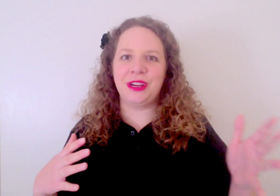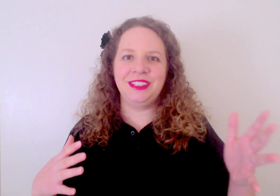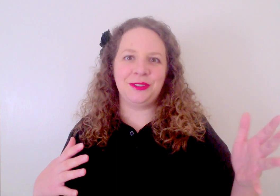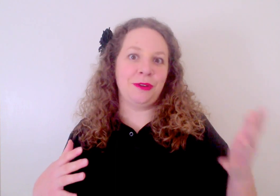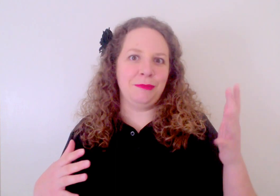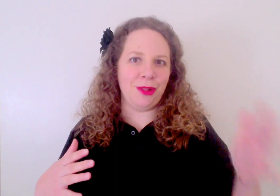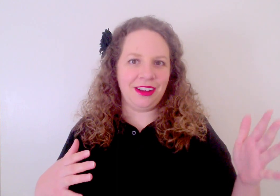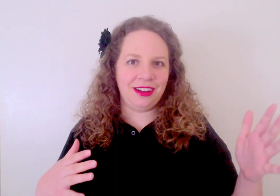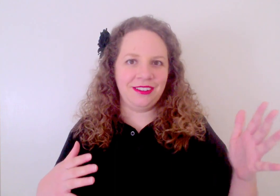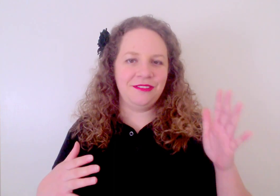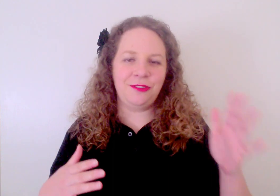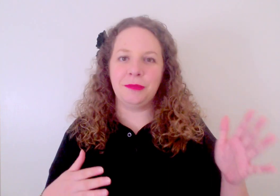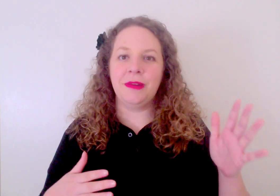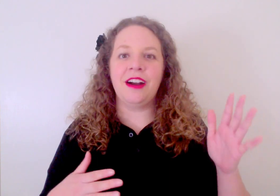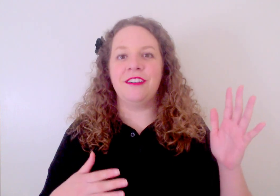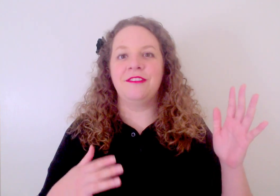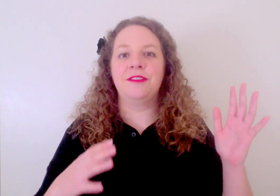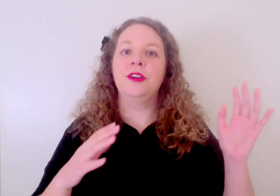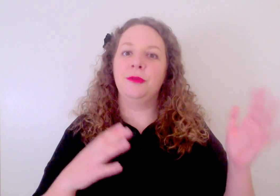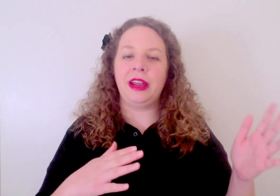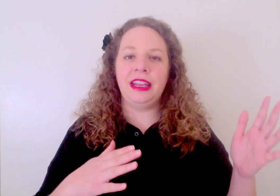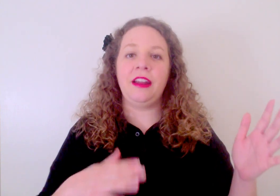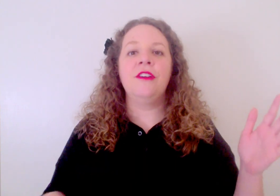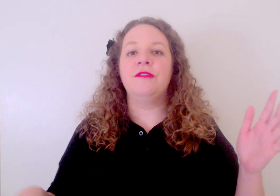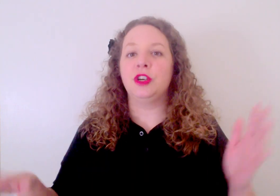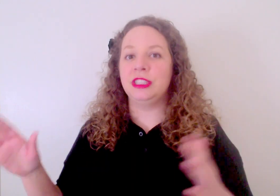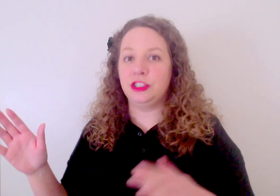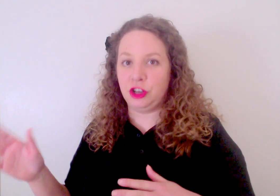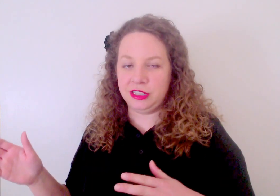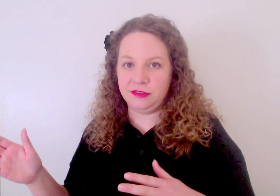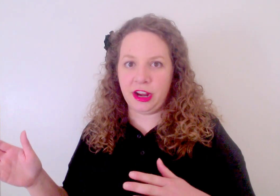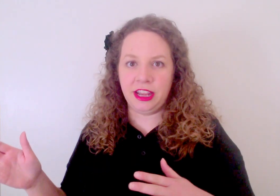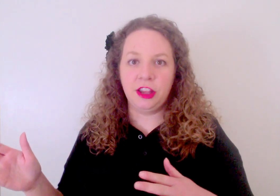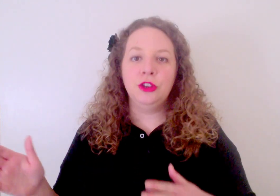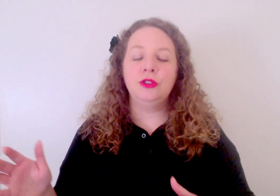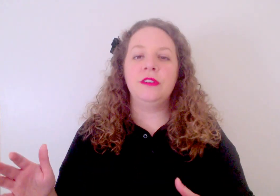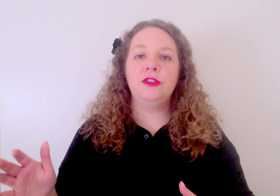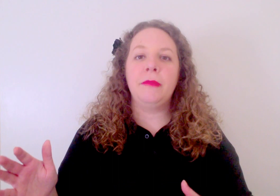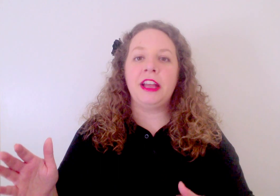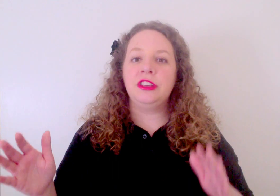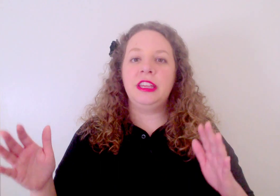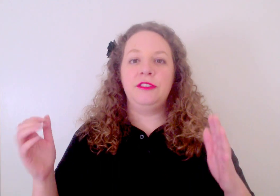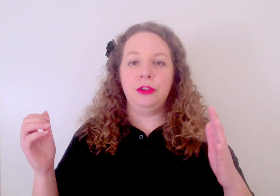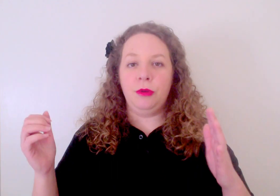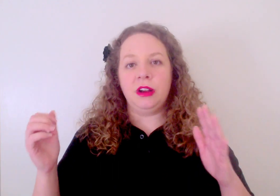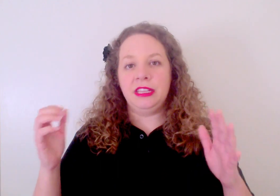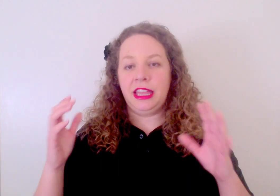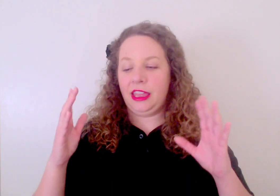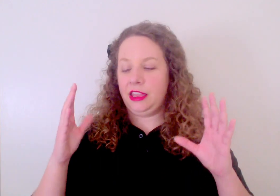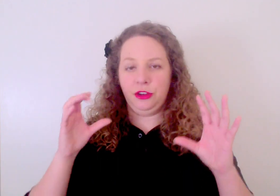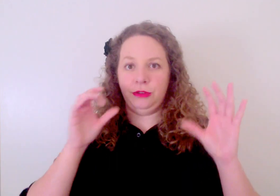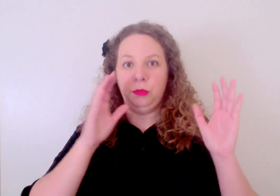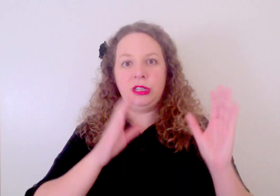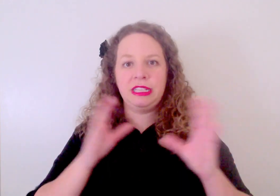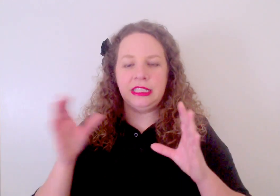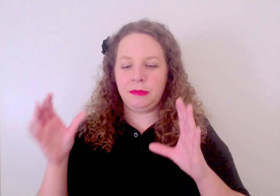print or block form of writing versus cursive writing. So if you imagine if you are taking and you're printing something